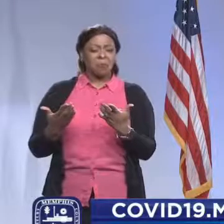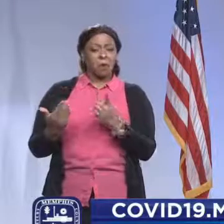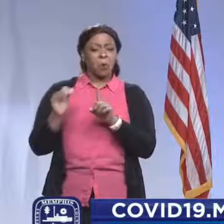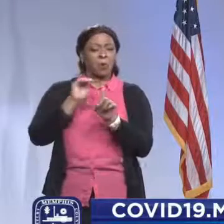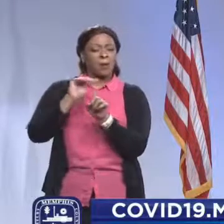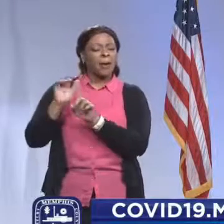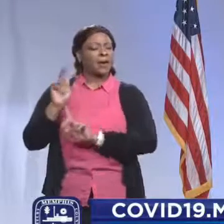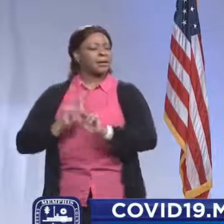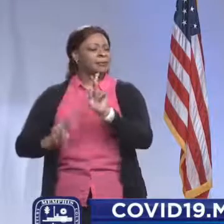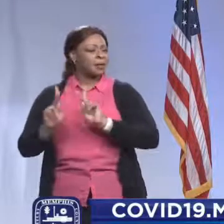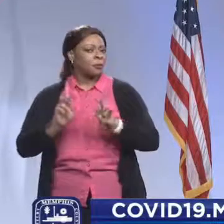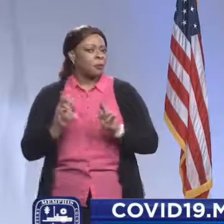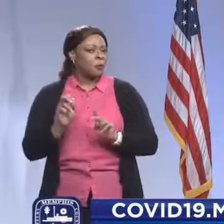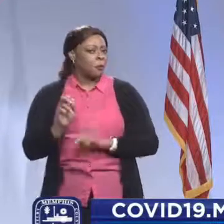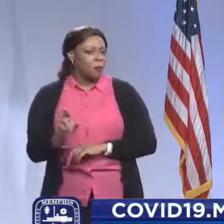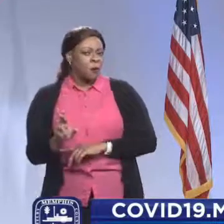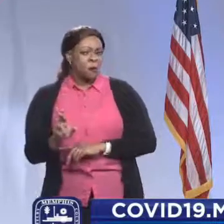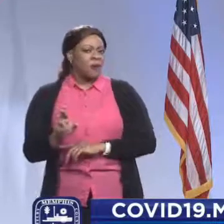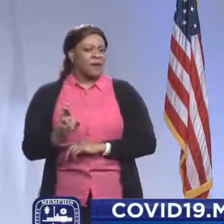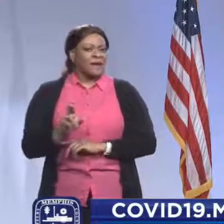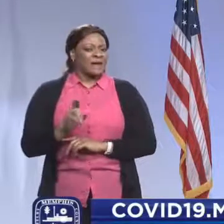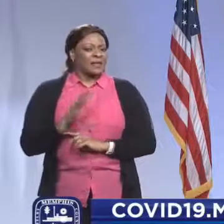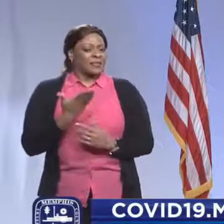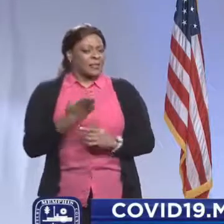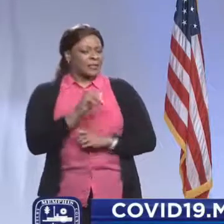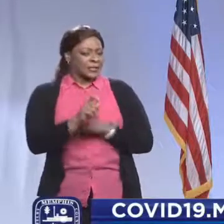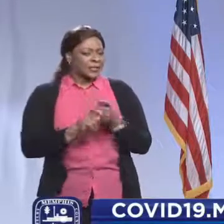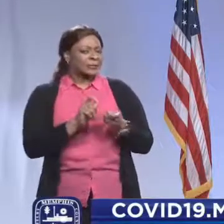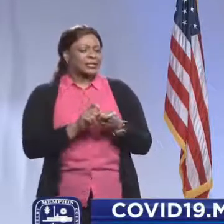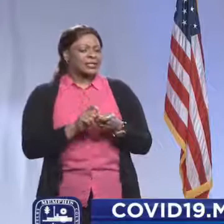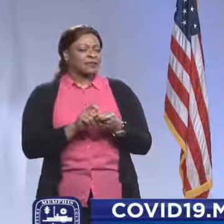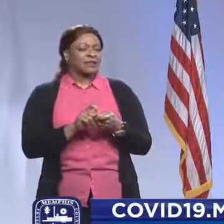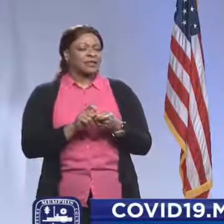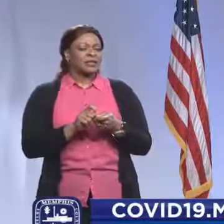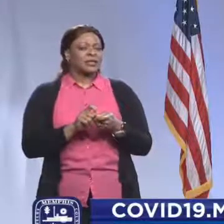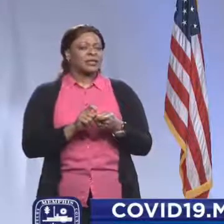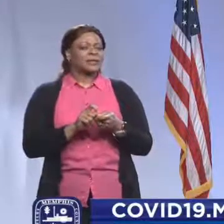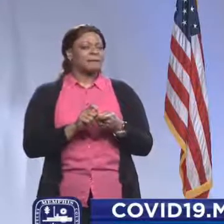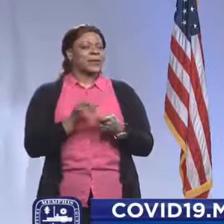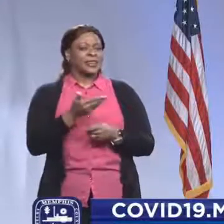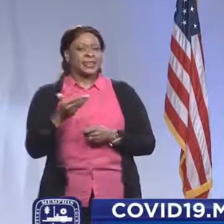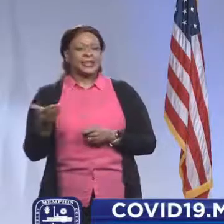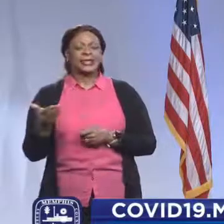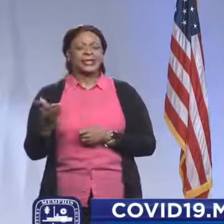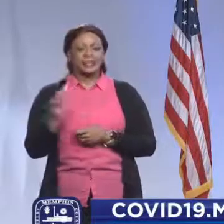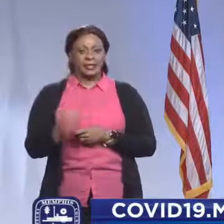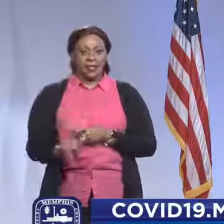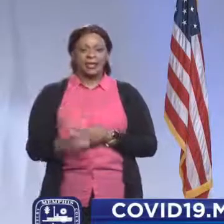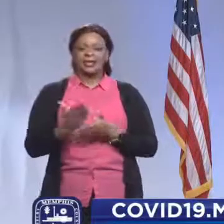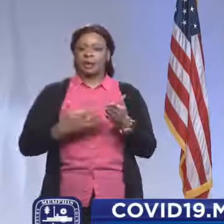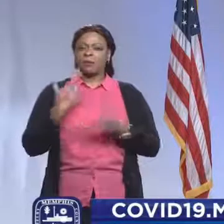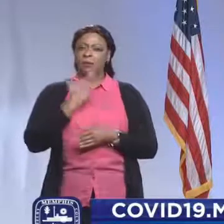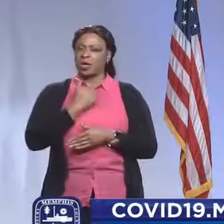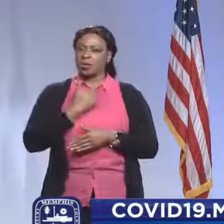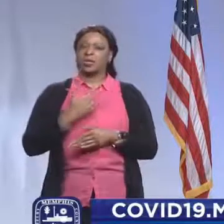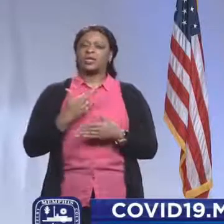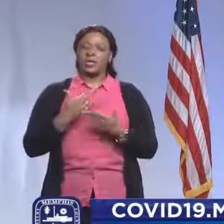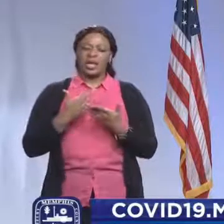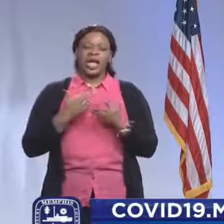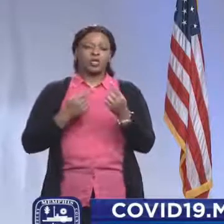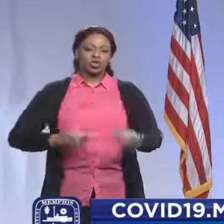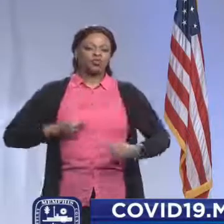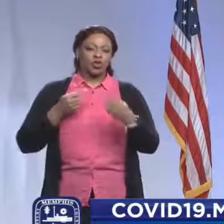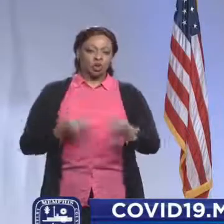reminding people, or if there are specific things that some restaurants have struggled